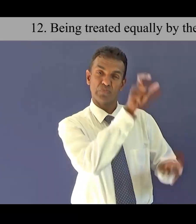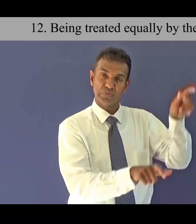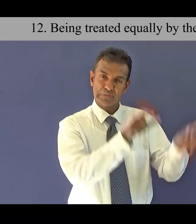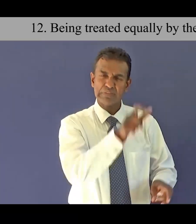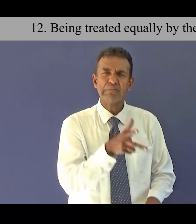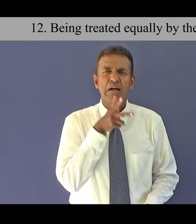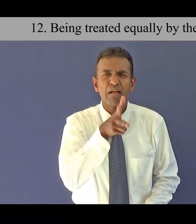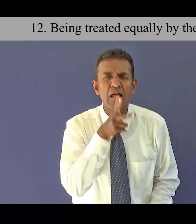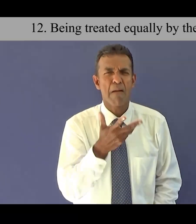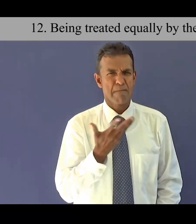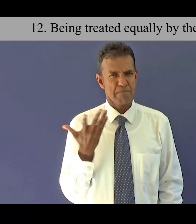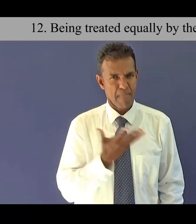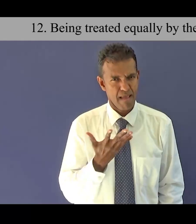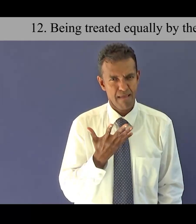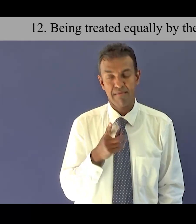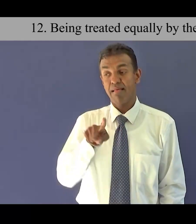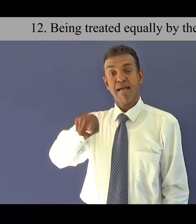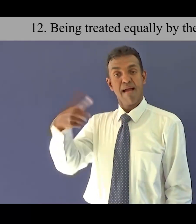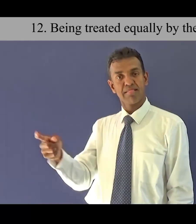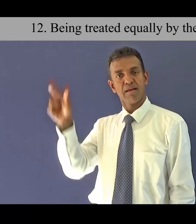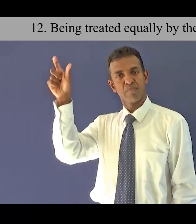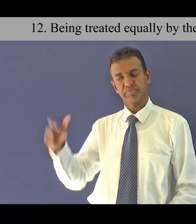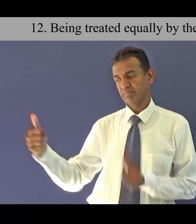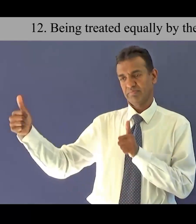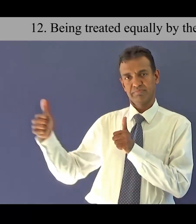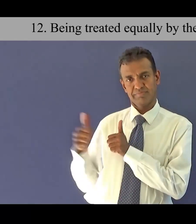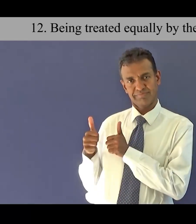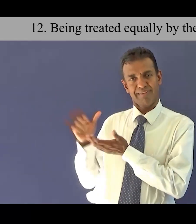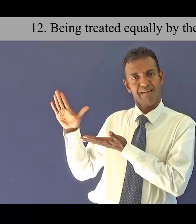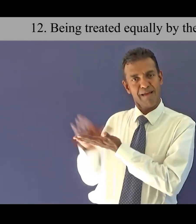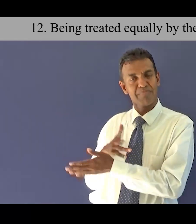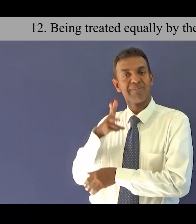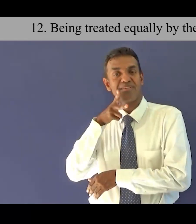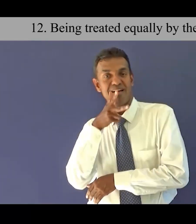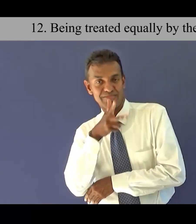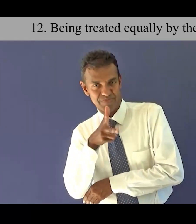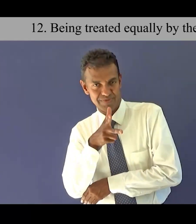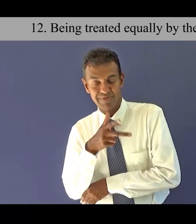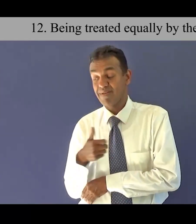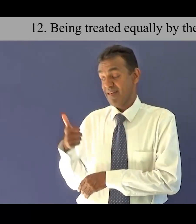be rules to make sure this is done properly.